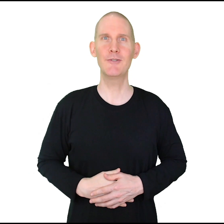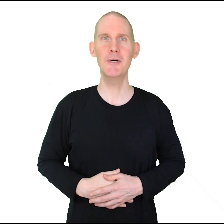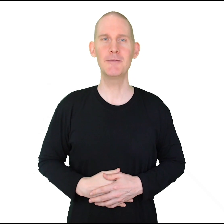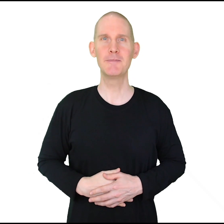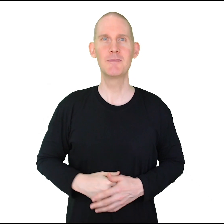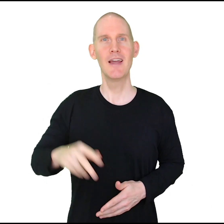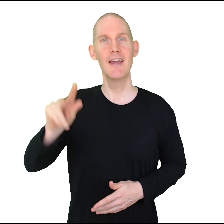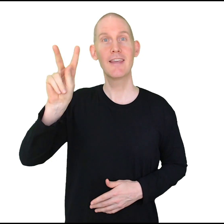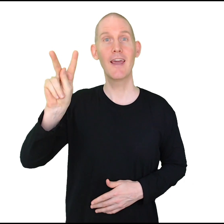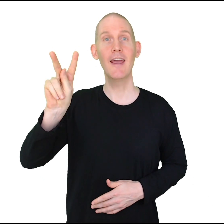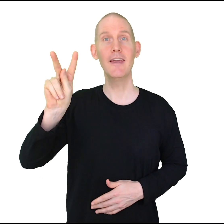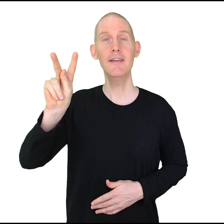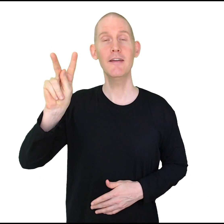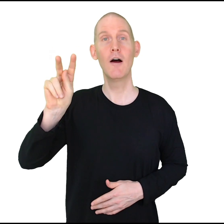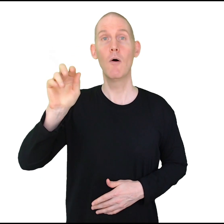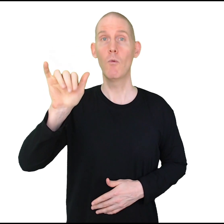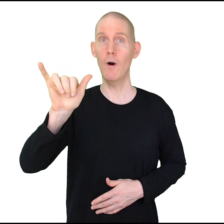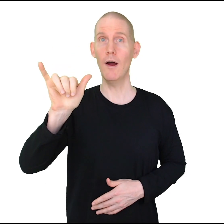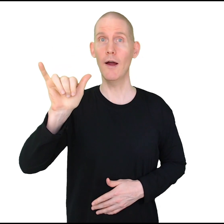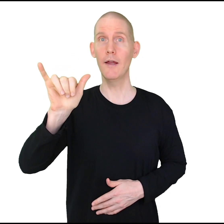it. K-Y-L-E.